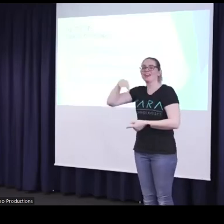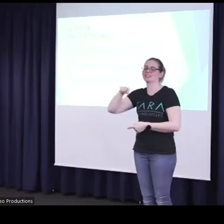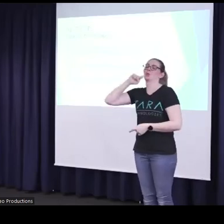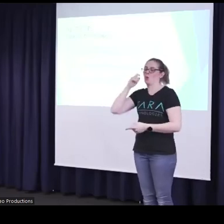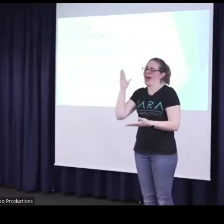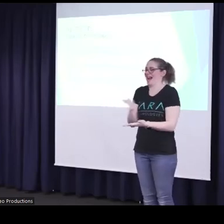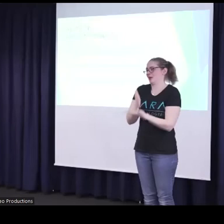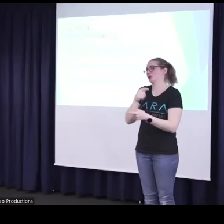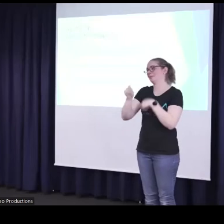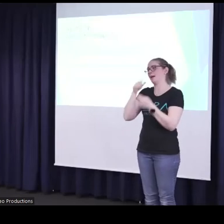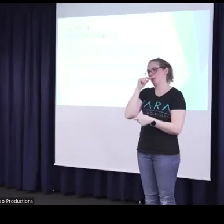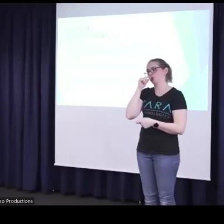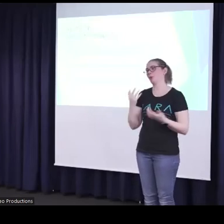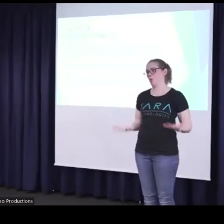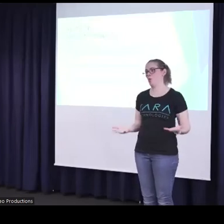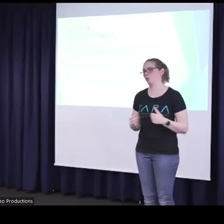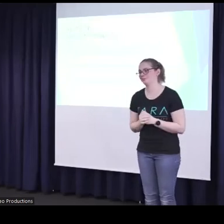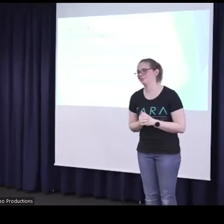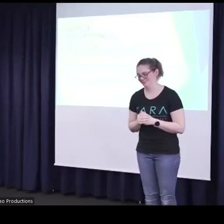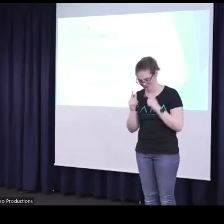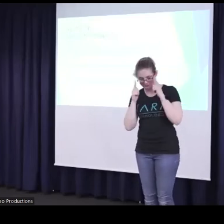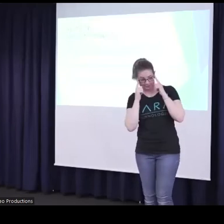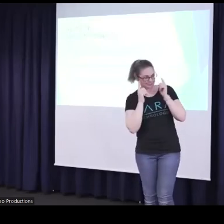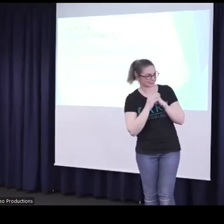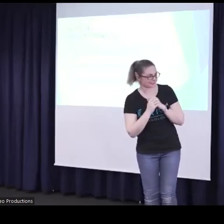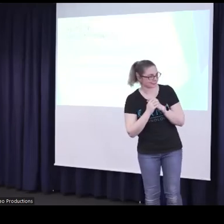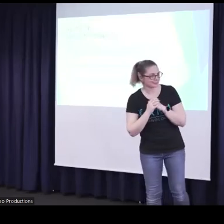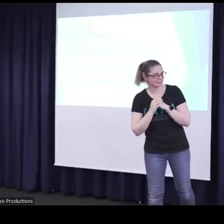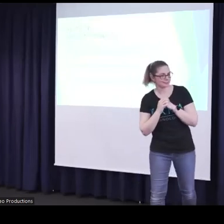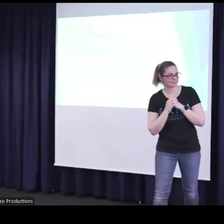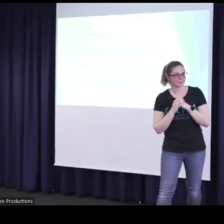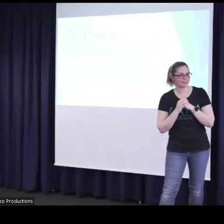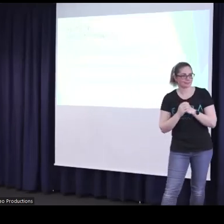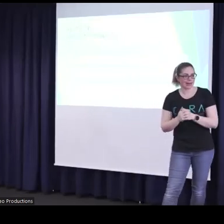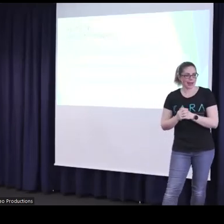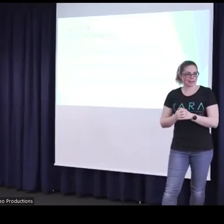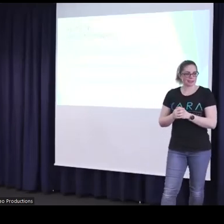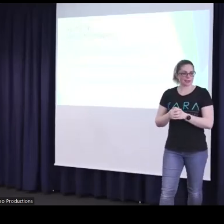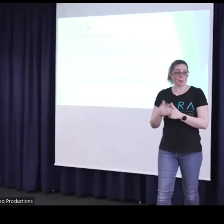So with your support, this can become possible.